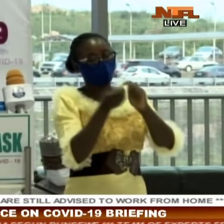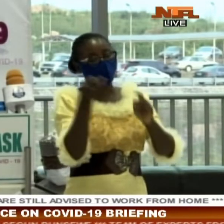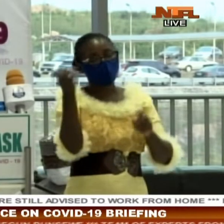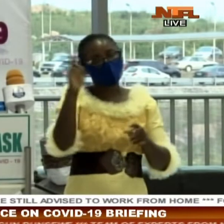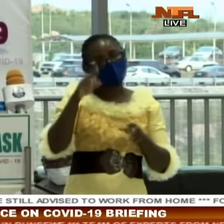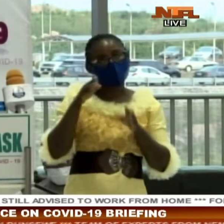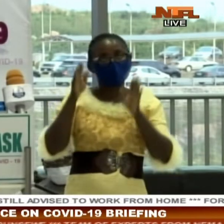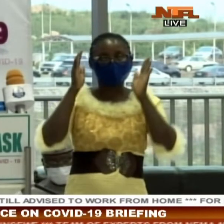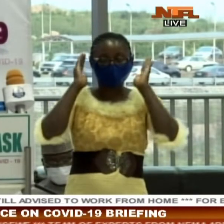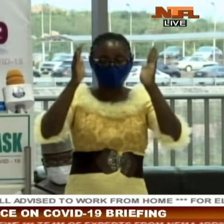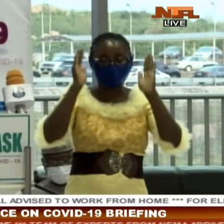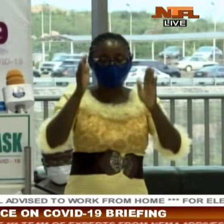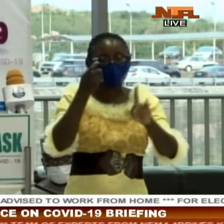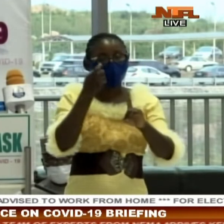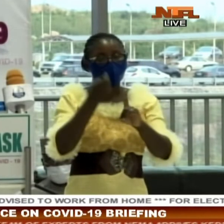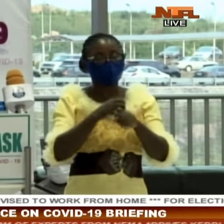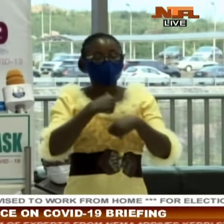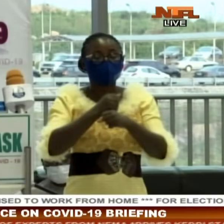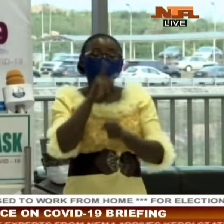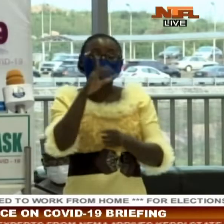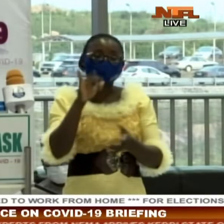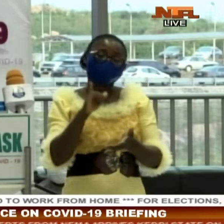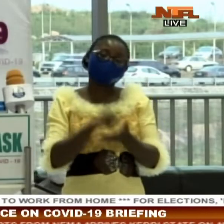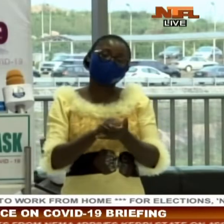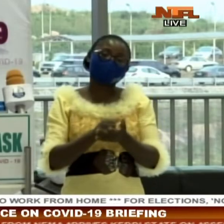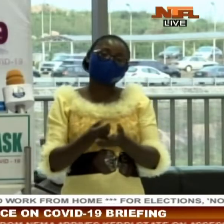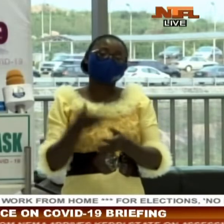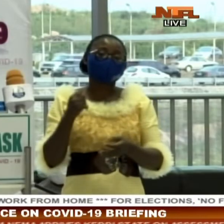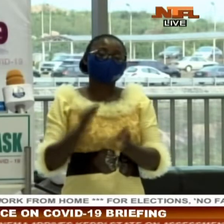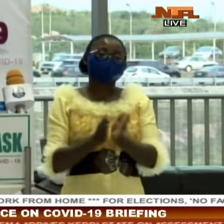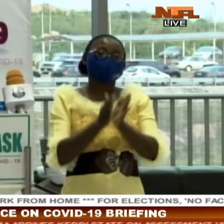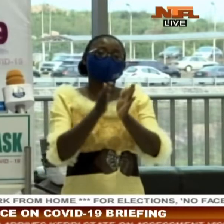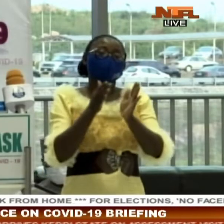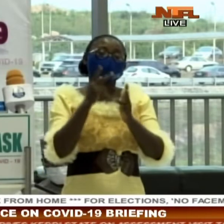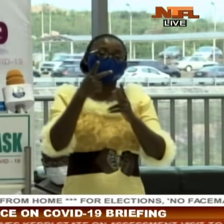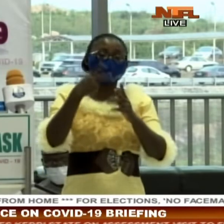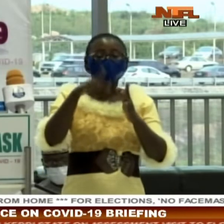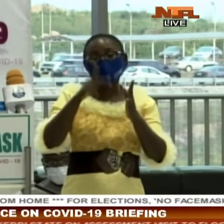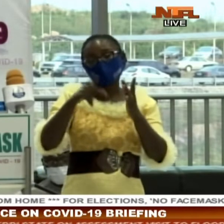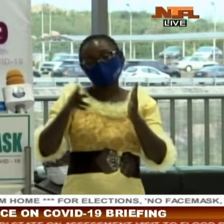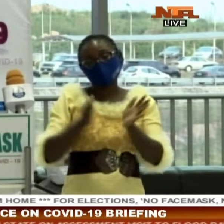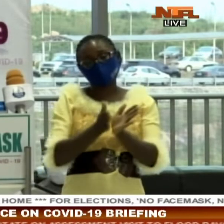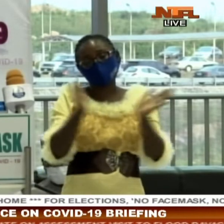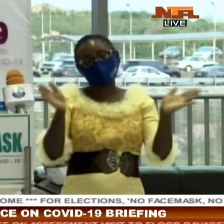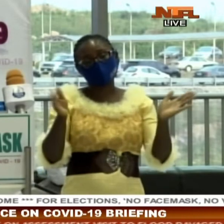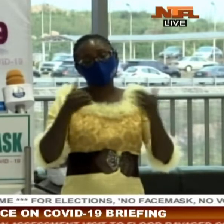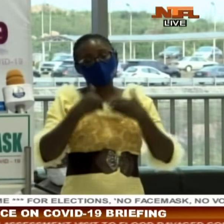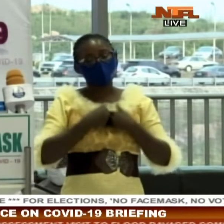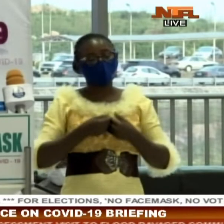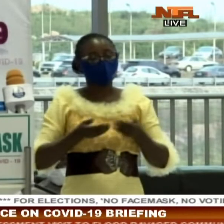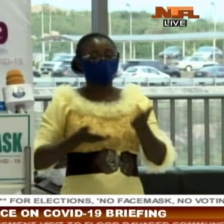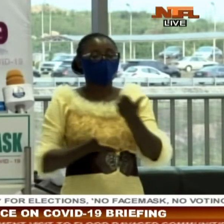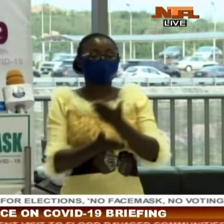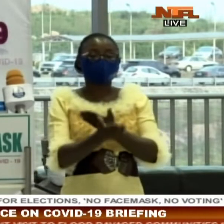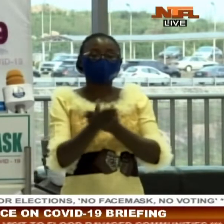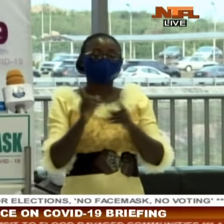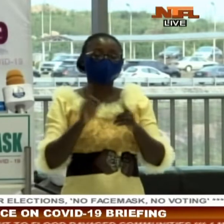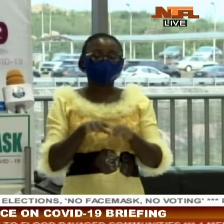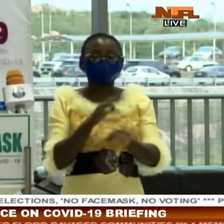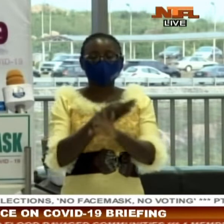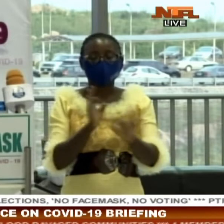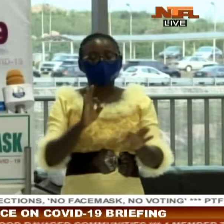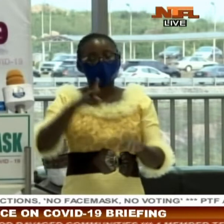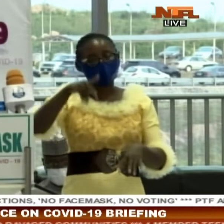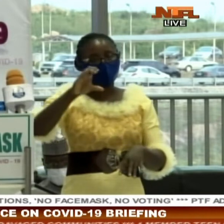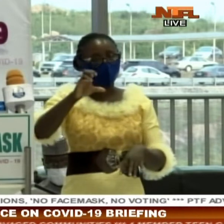ensuring that the general public, the community, have access to free COVID PCR tests.